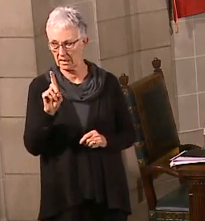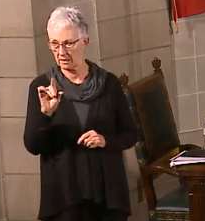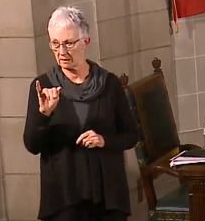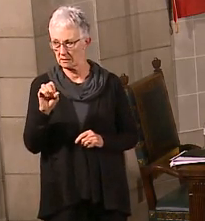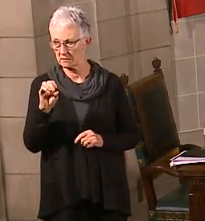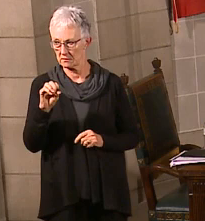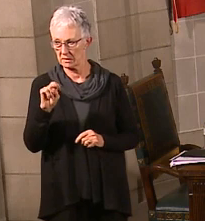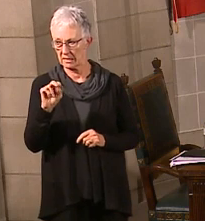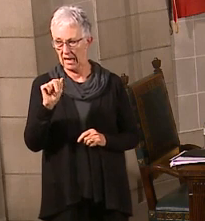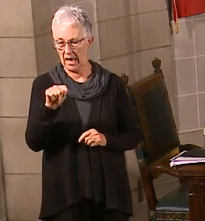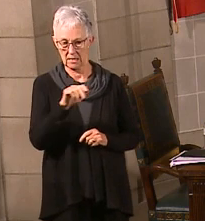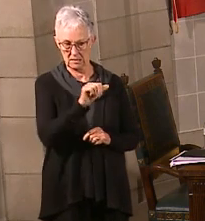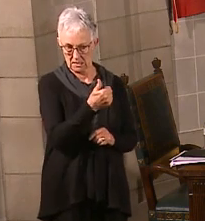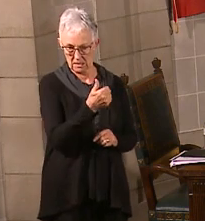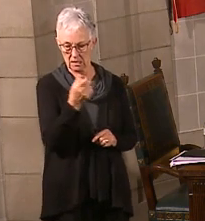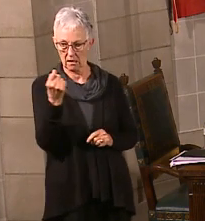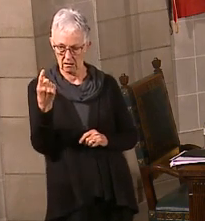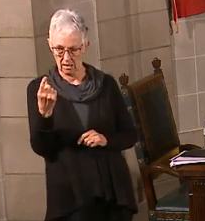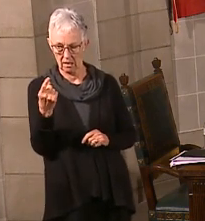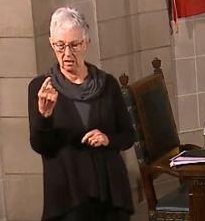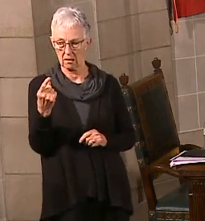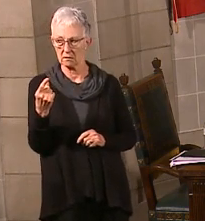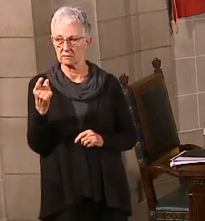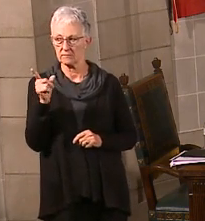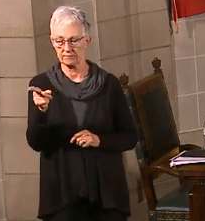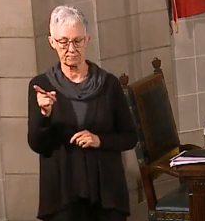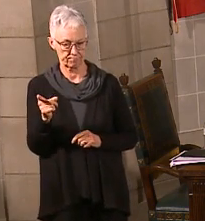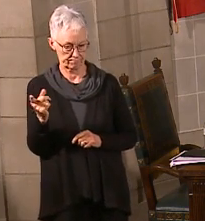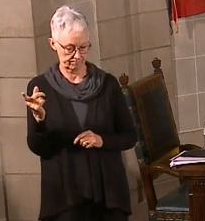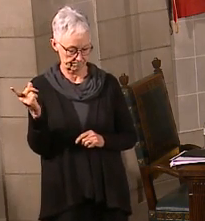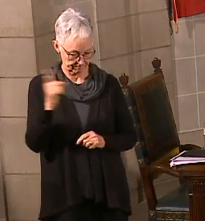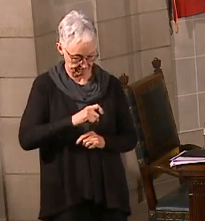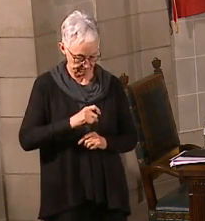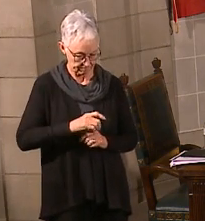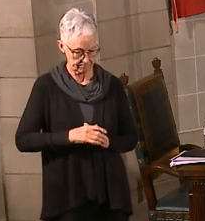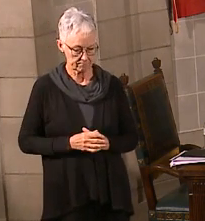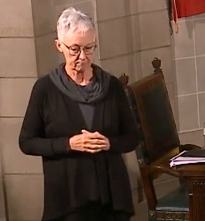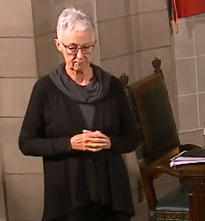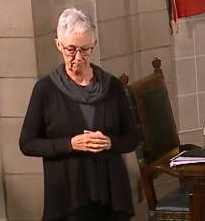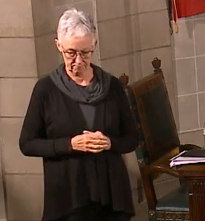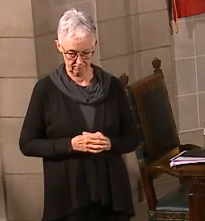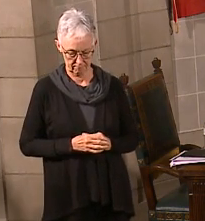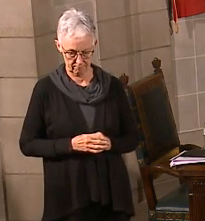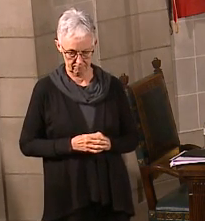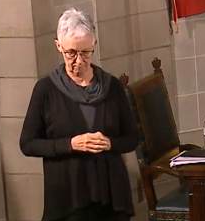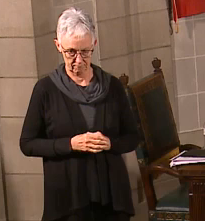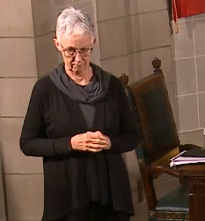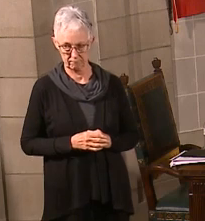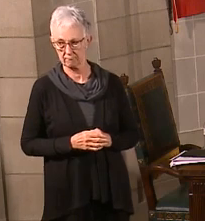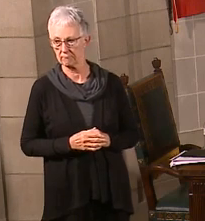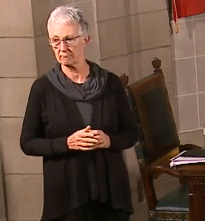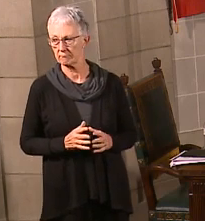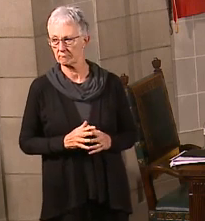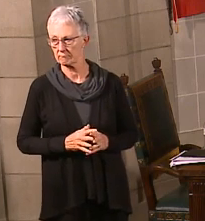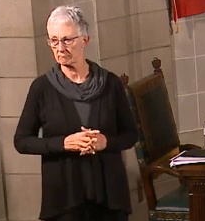simplify this. During a normal, when schools are operating with